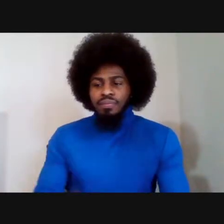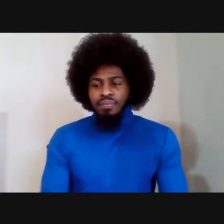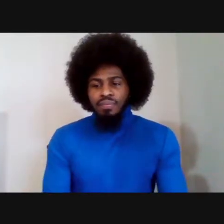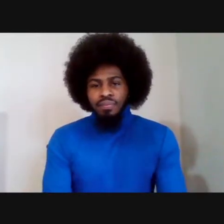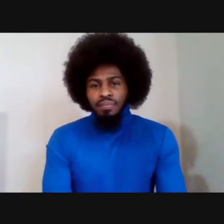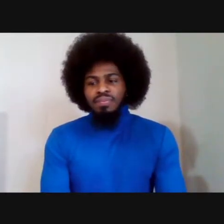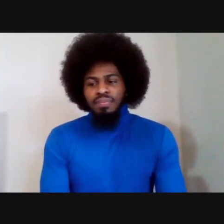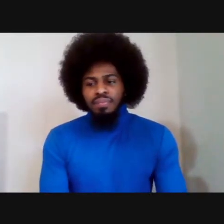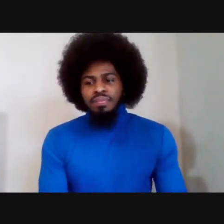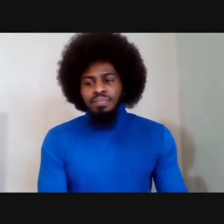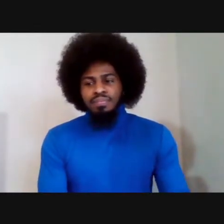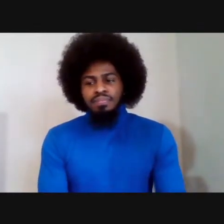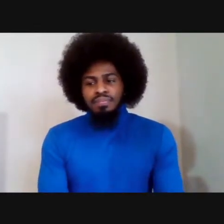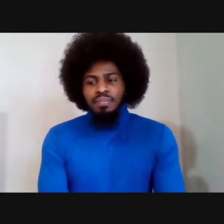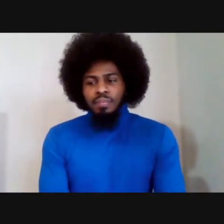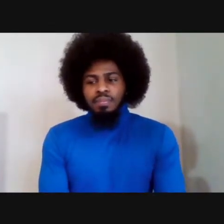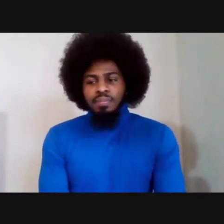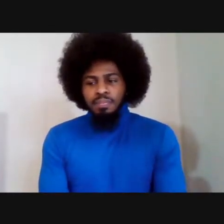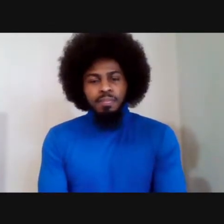the original company members?